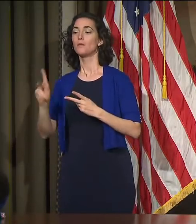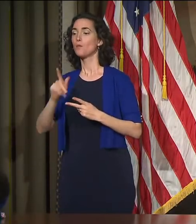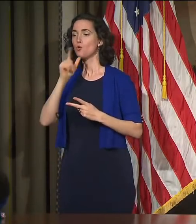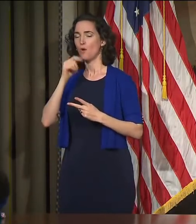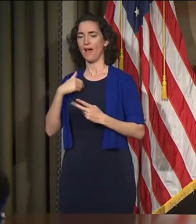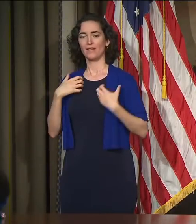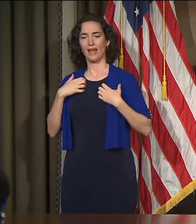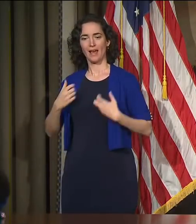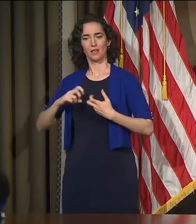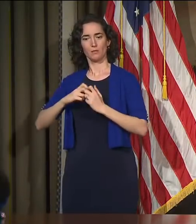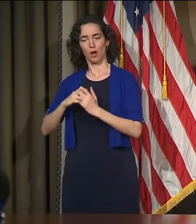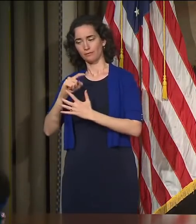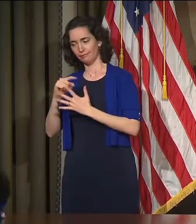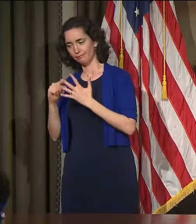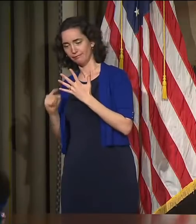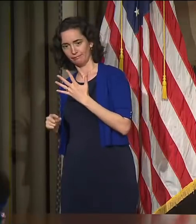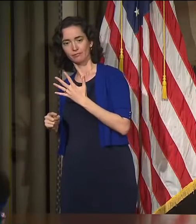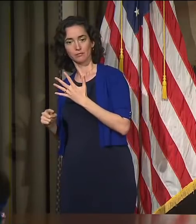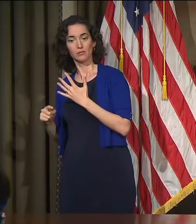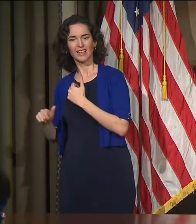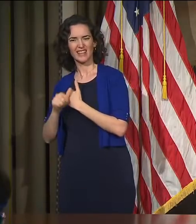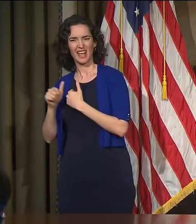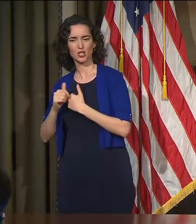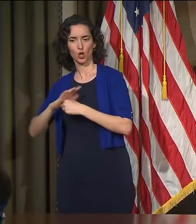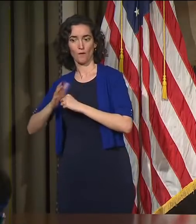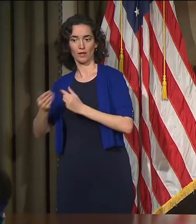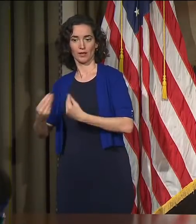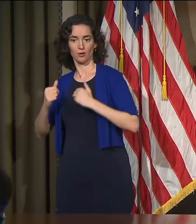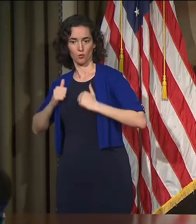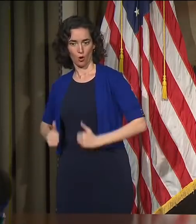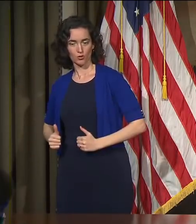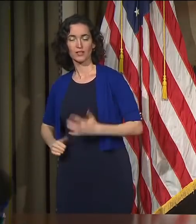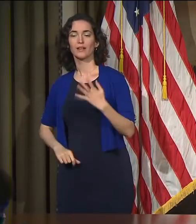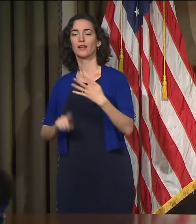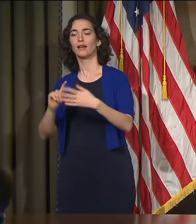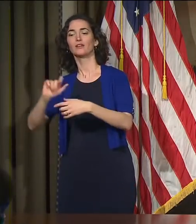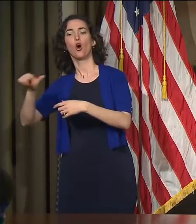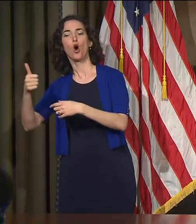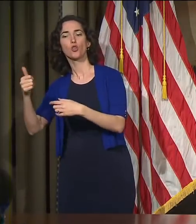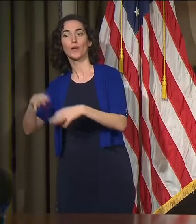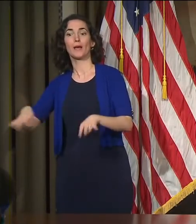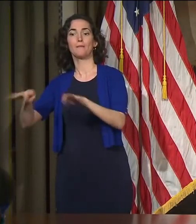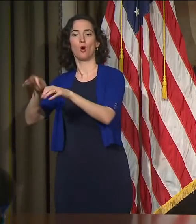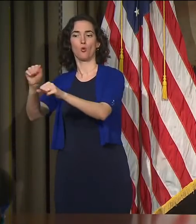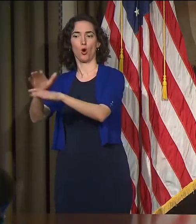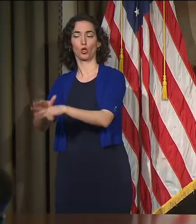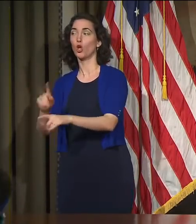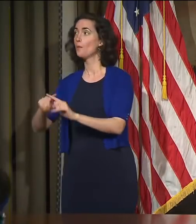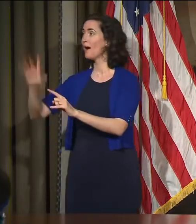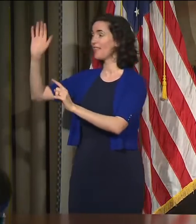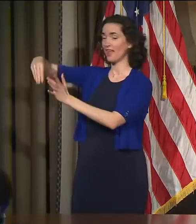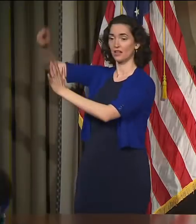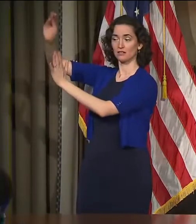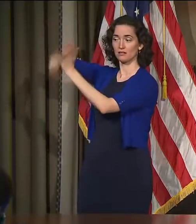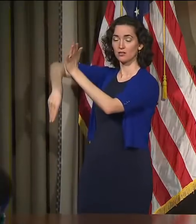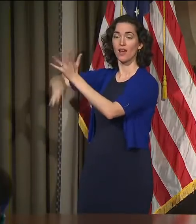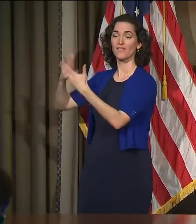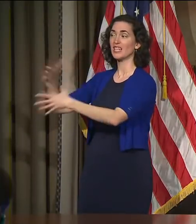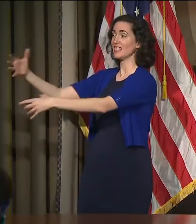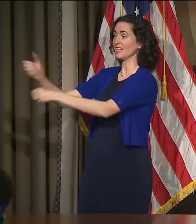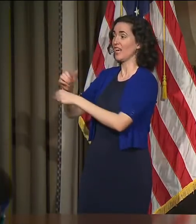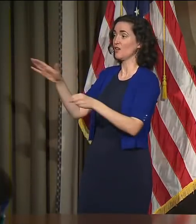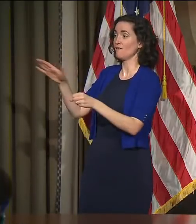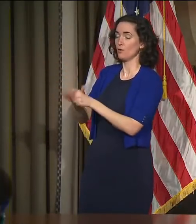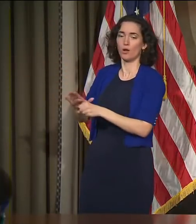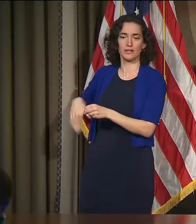conditions, and other essential workers. What we haven't gotten yet is the full document that's going to get granular